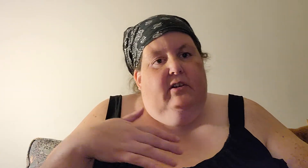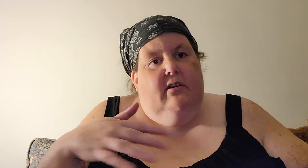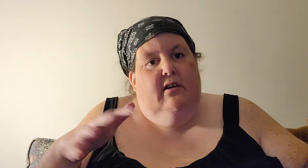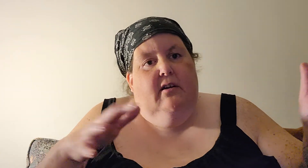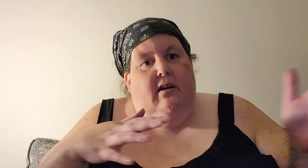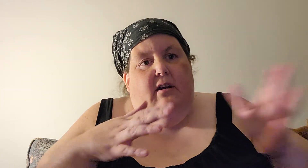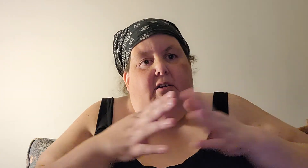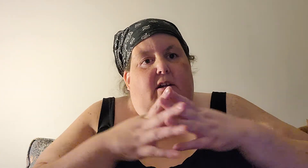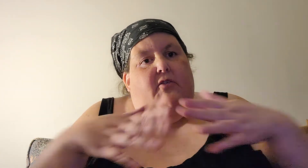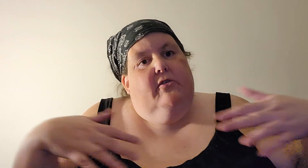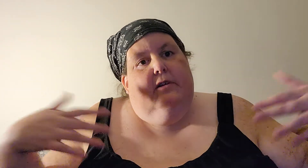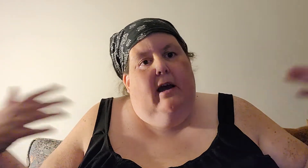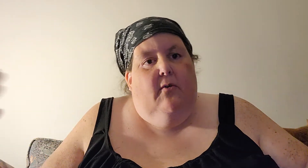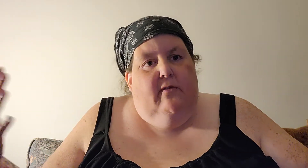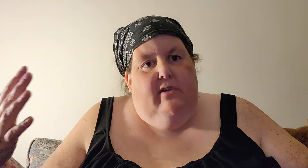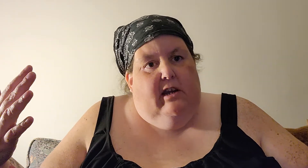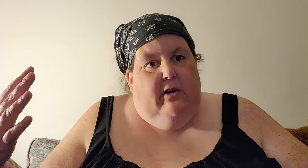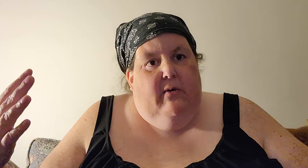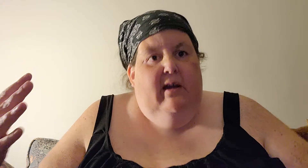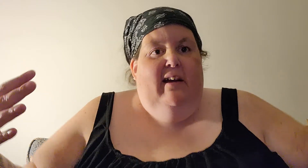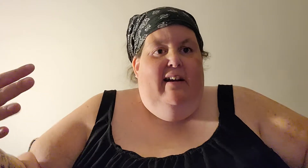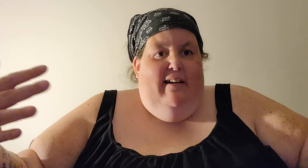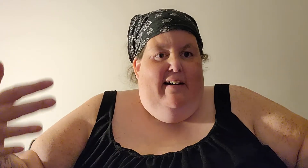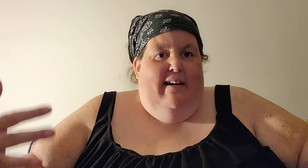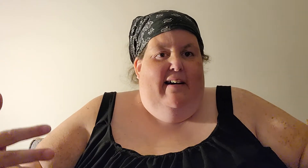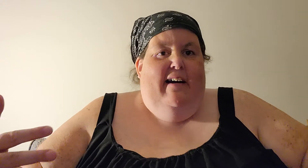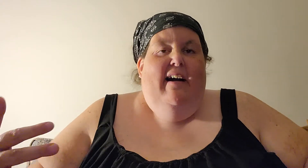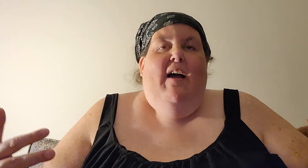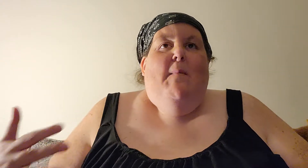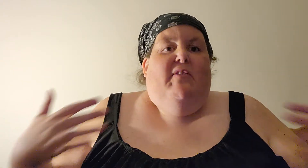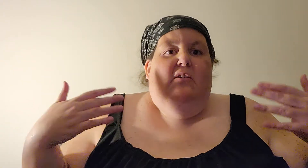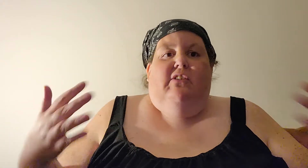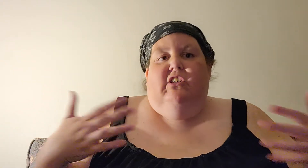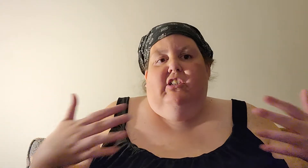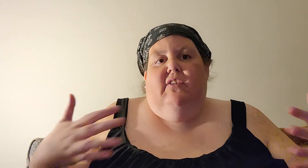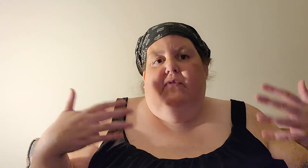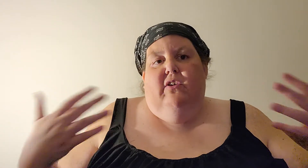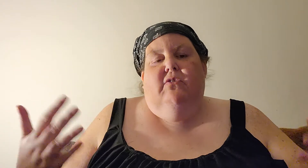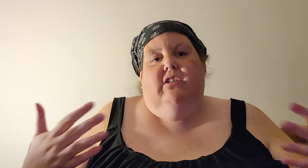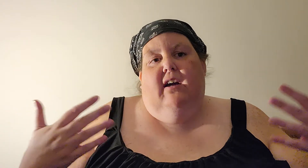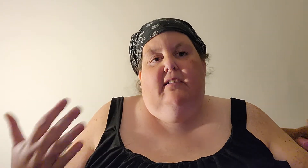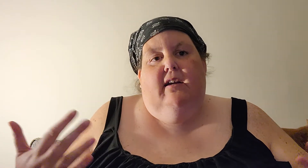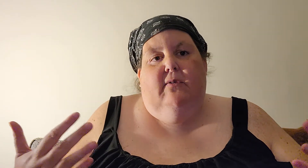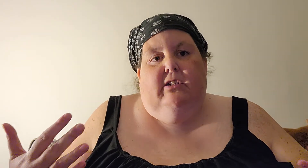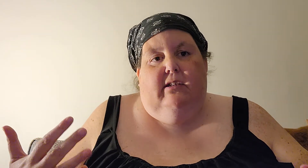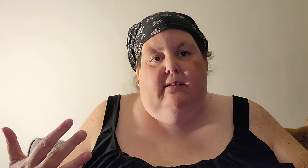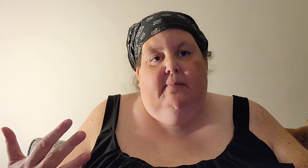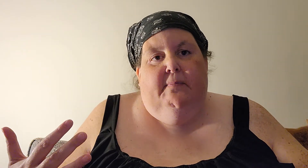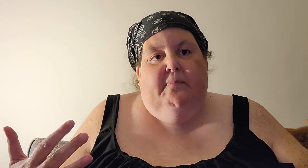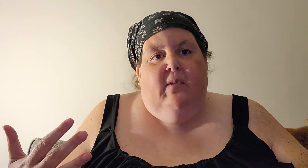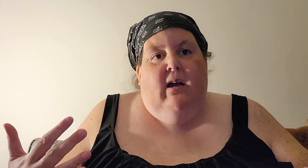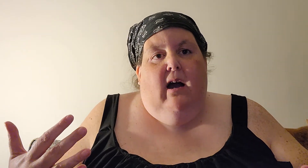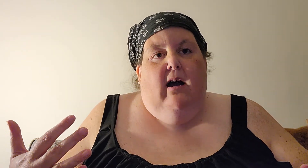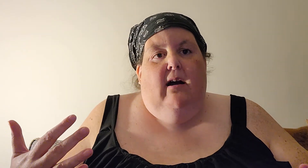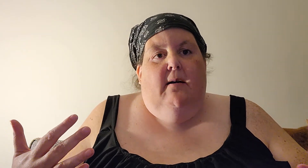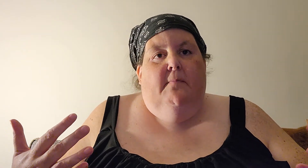to dig through an hour video. But those are just a few sign languages. I